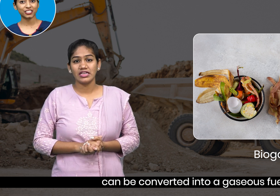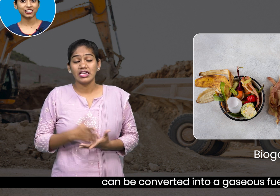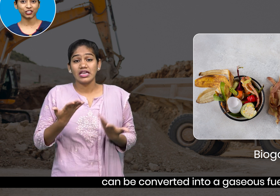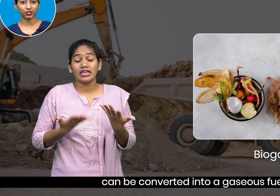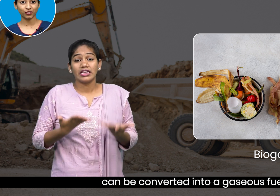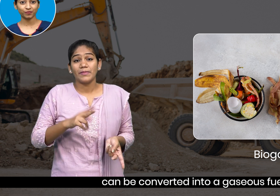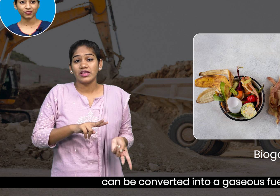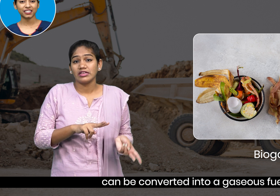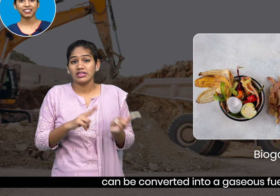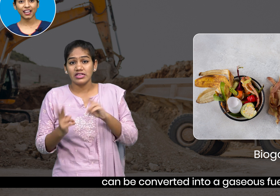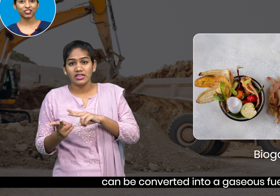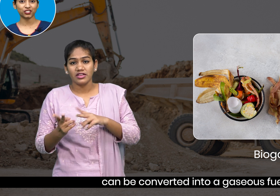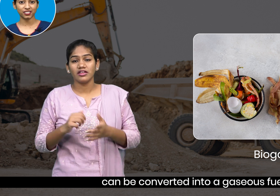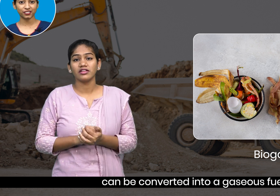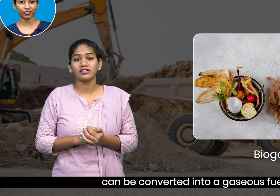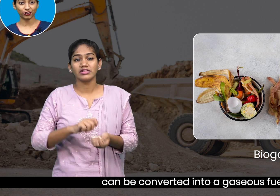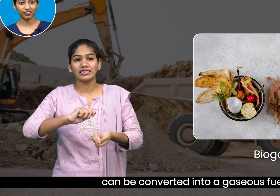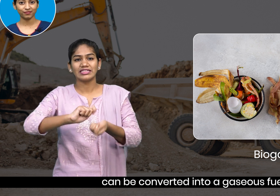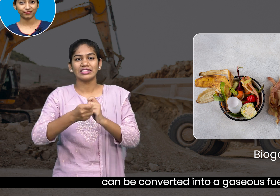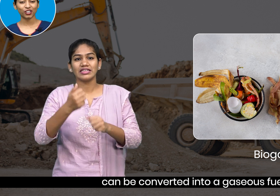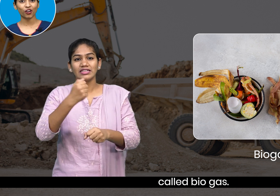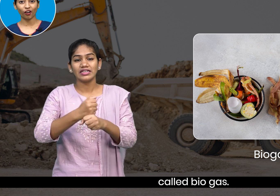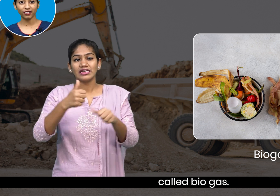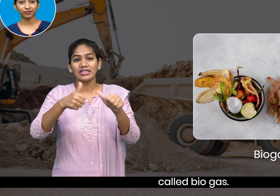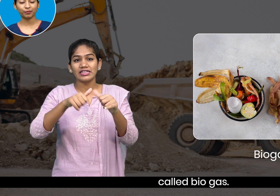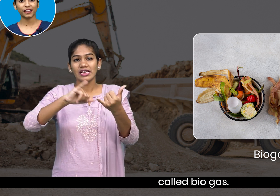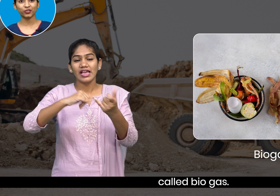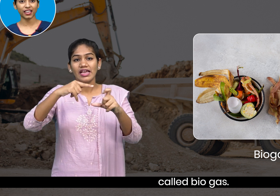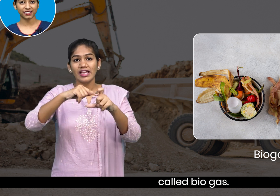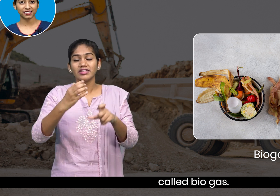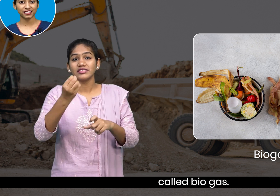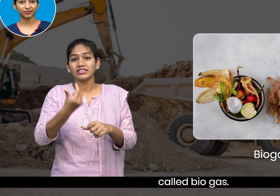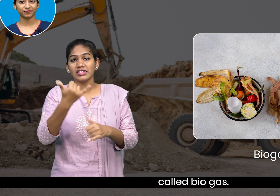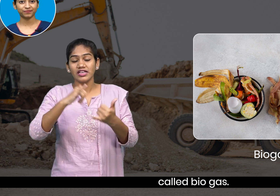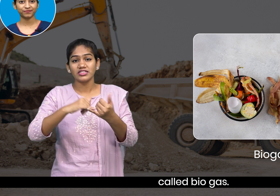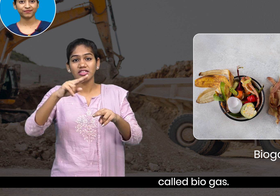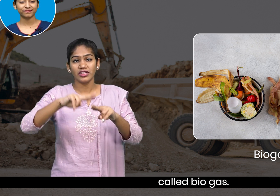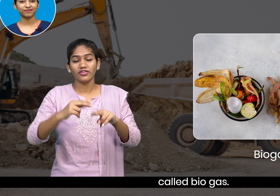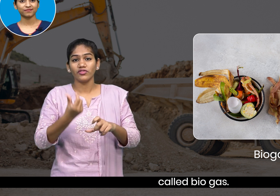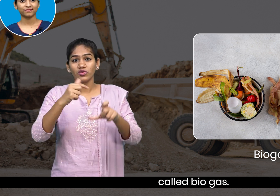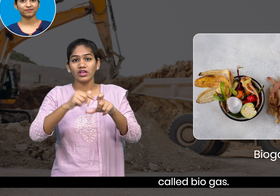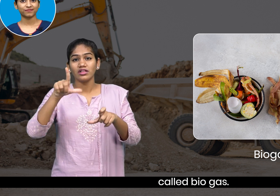can be converted into a gaseous fuel called biogas.